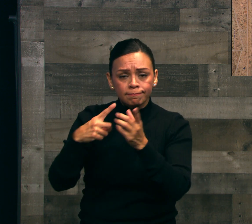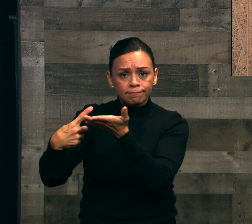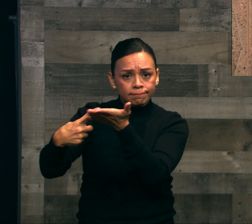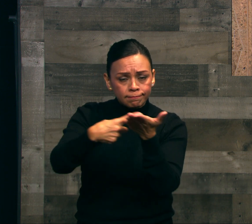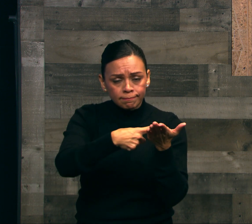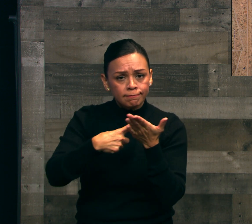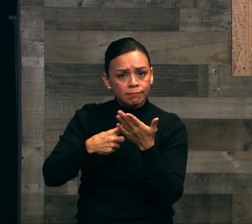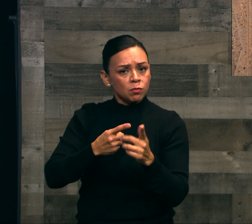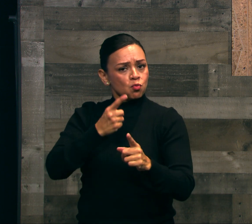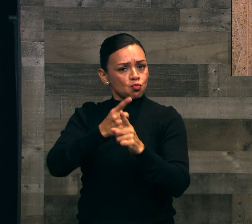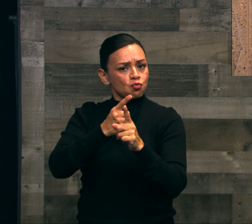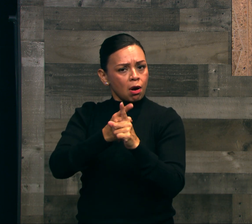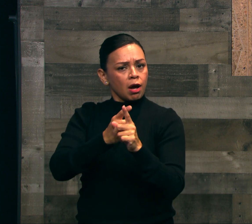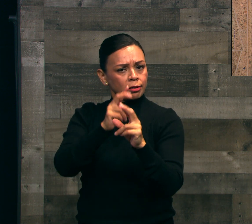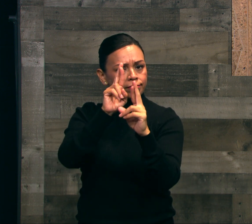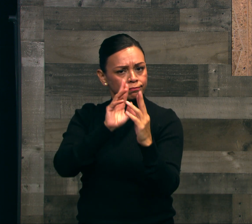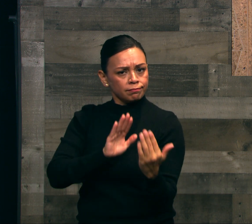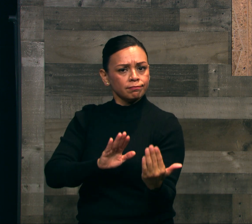appropriately with